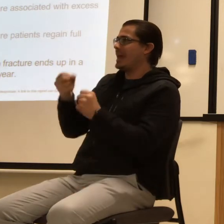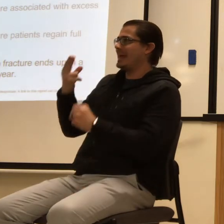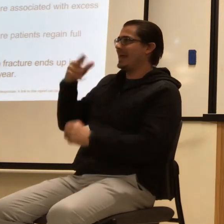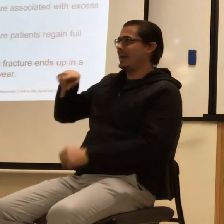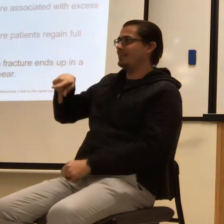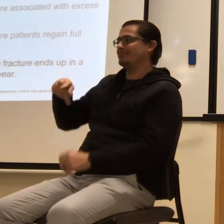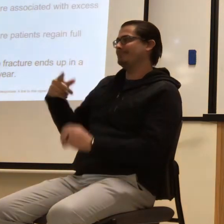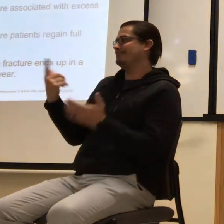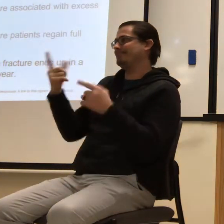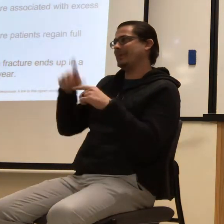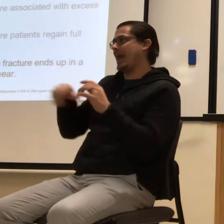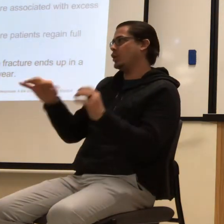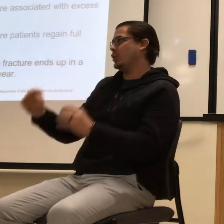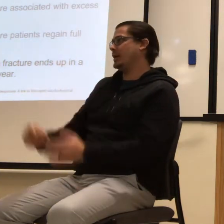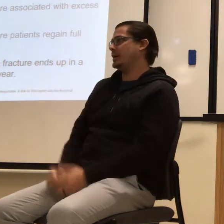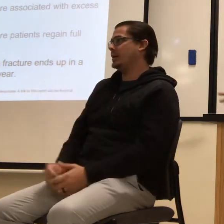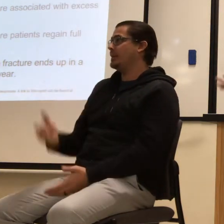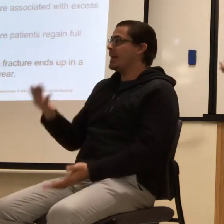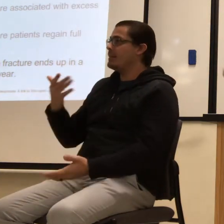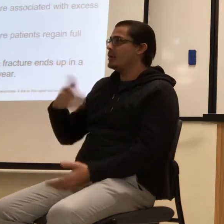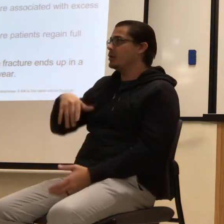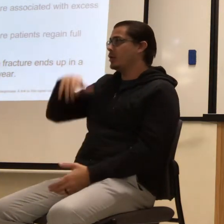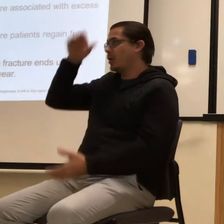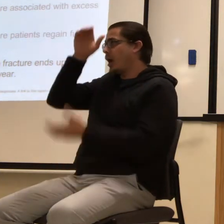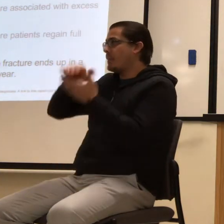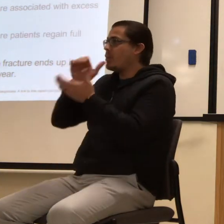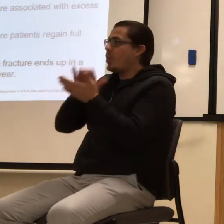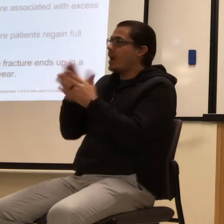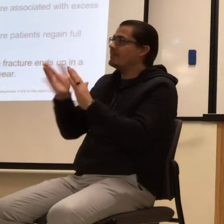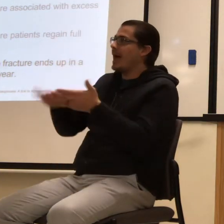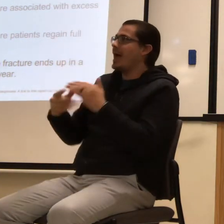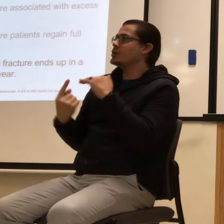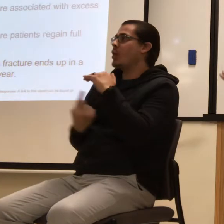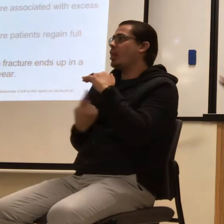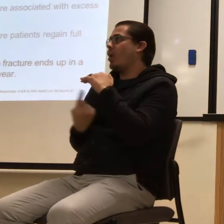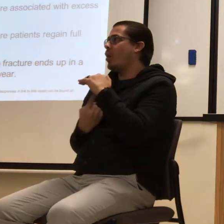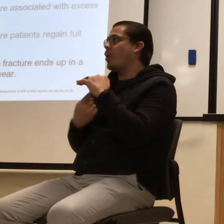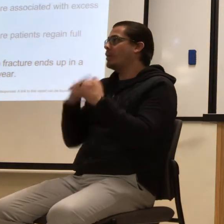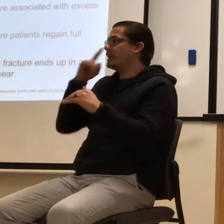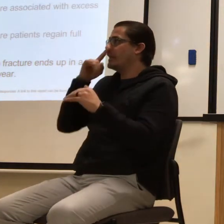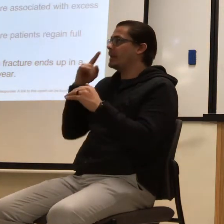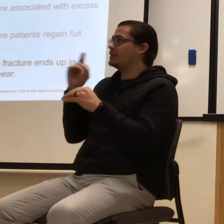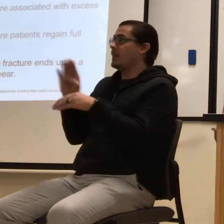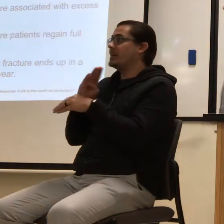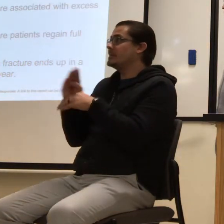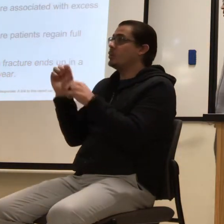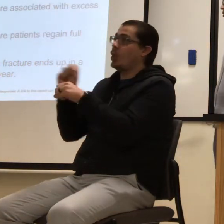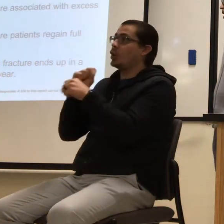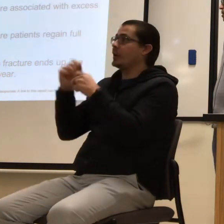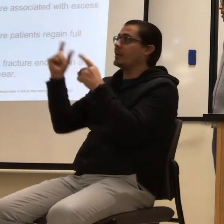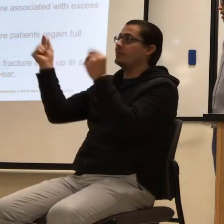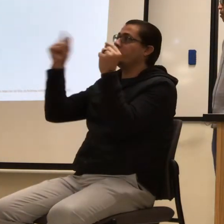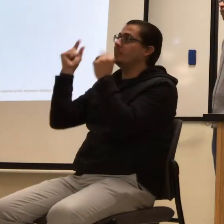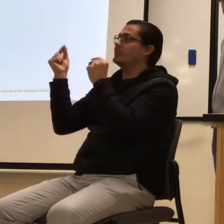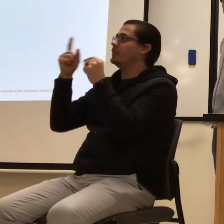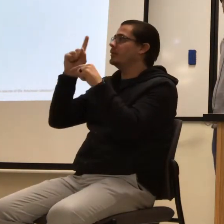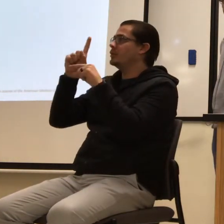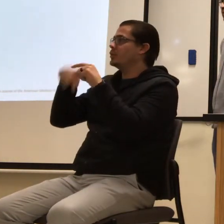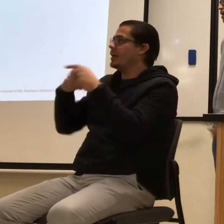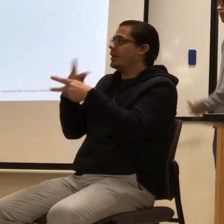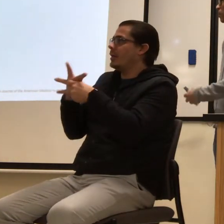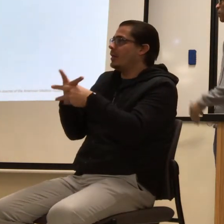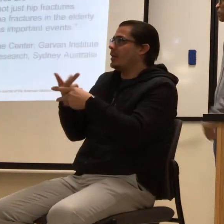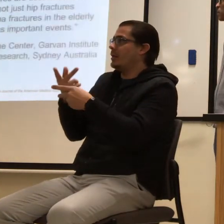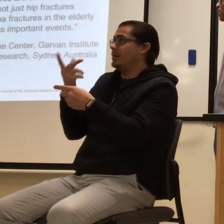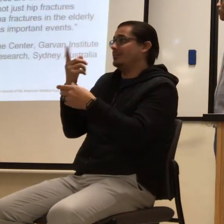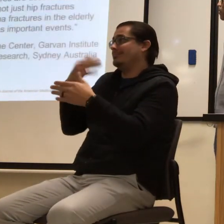it. Okay. Maybe your spouse dies, you're alone, the kids are busy working, and you can't take care of them.